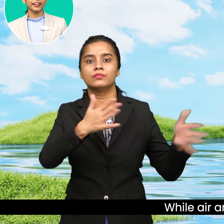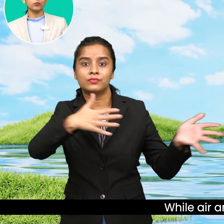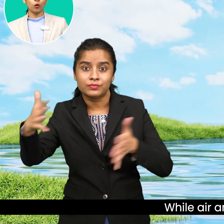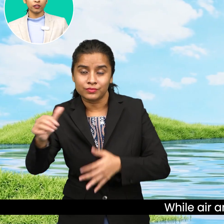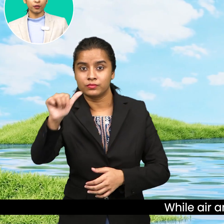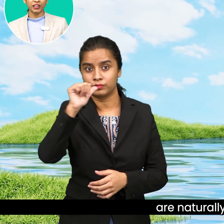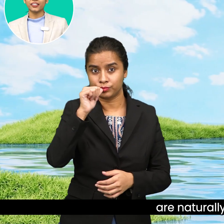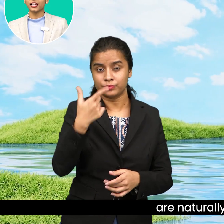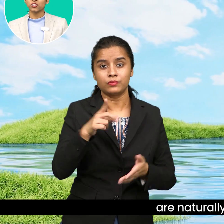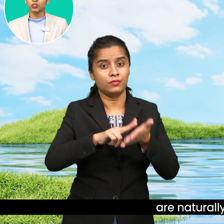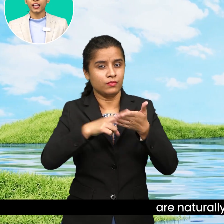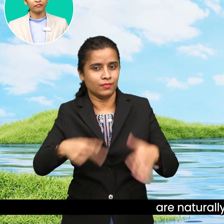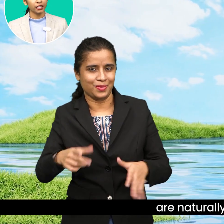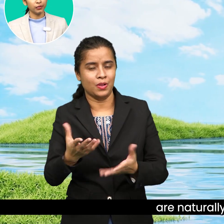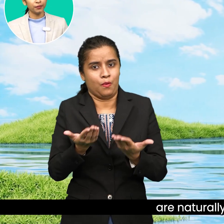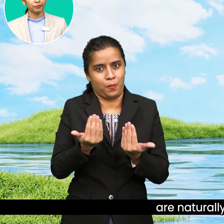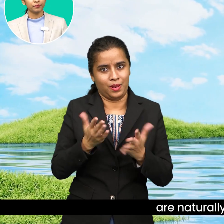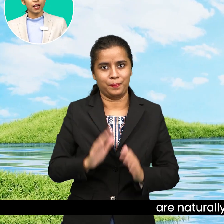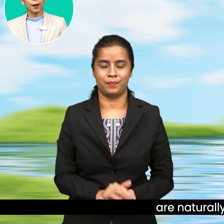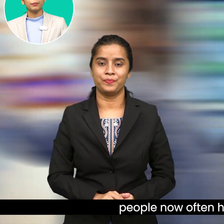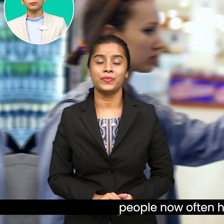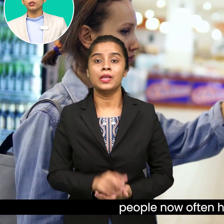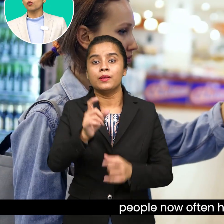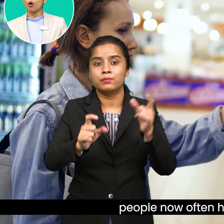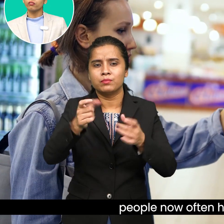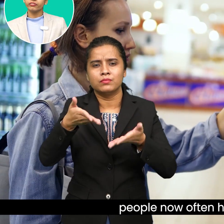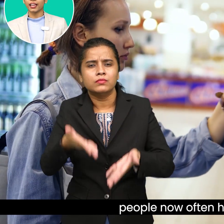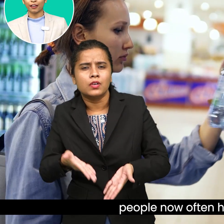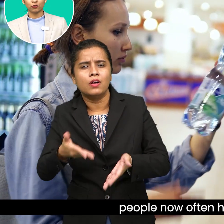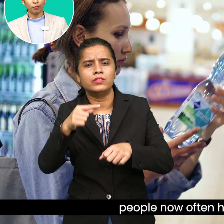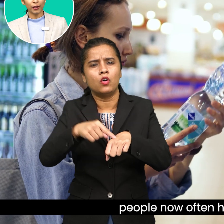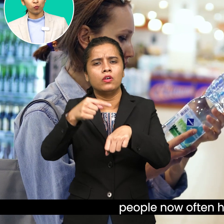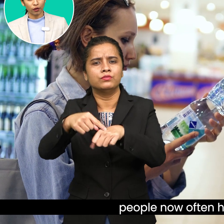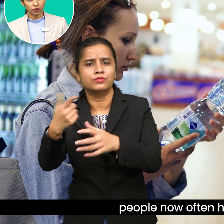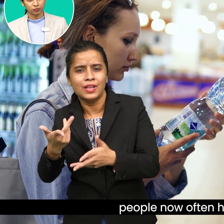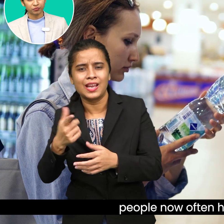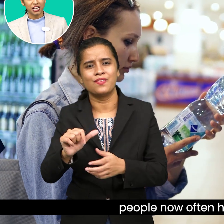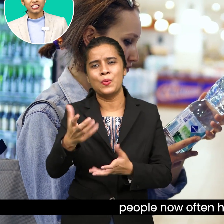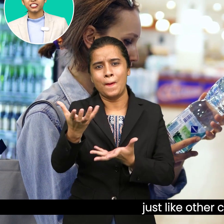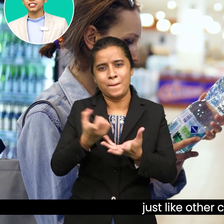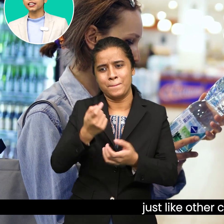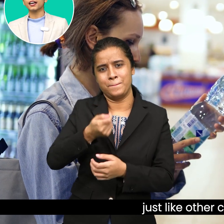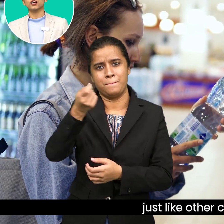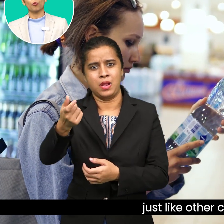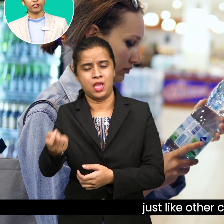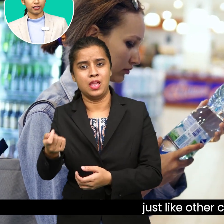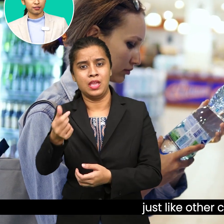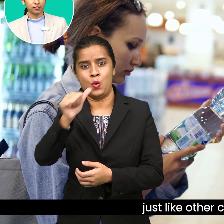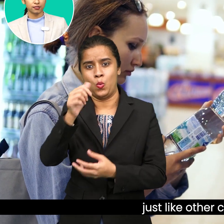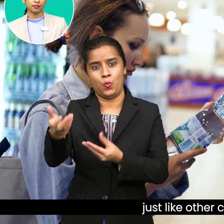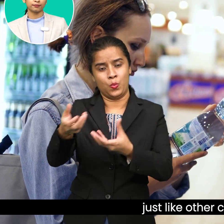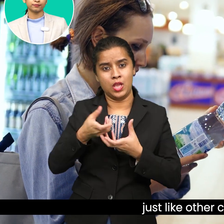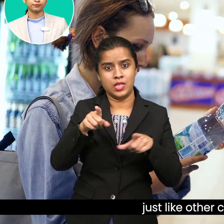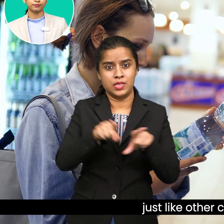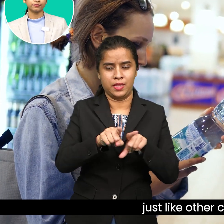While air and water are naturally available, people now often have to buy water, just like other